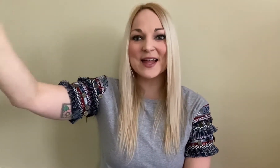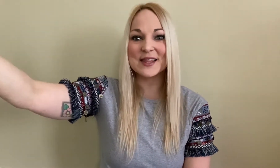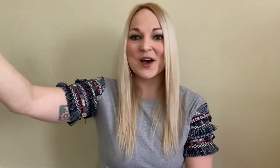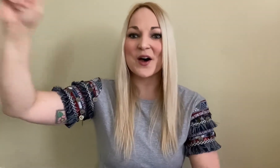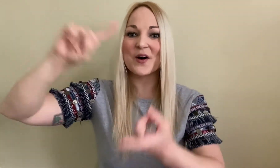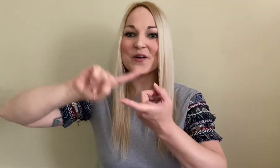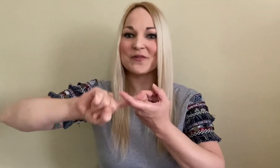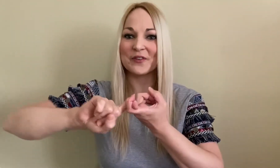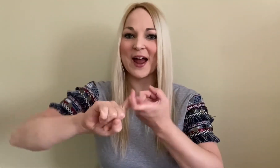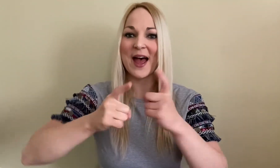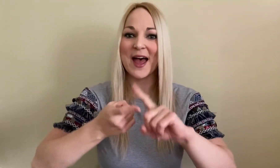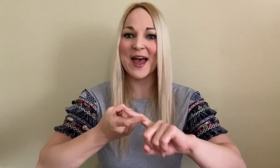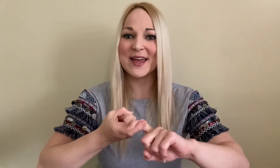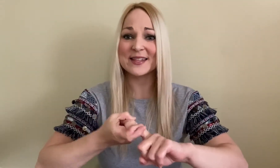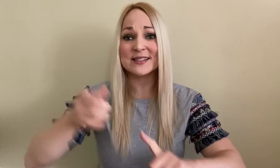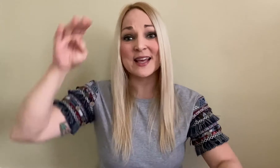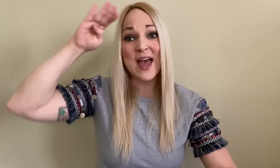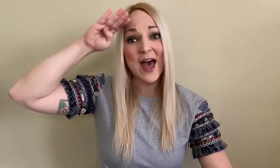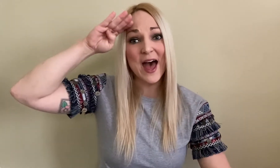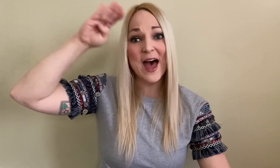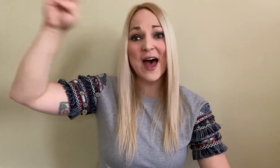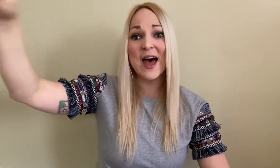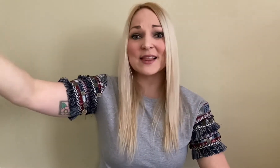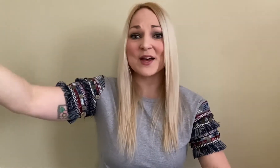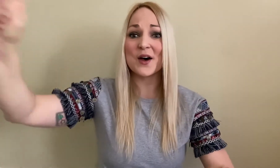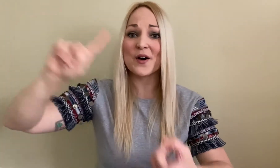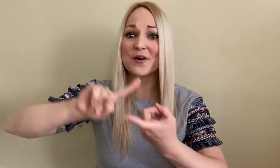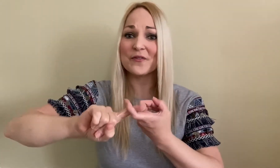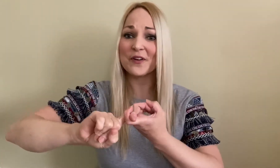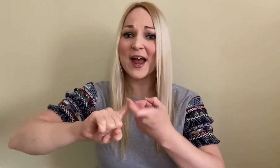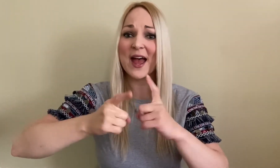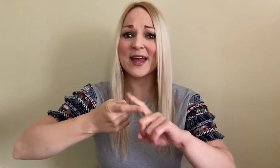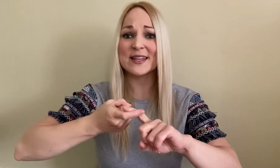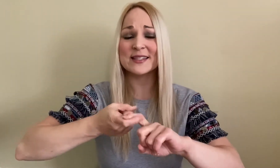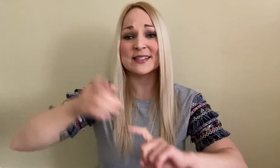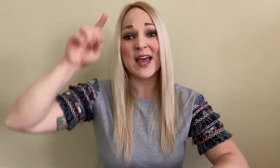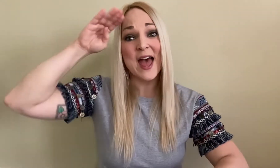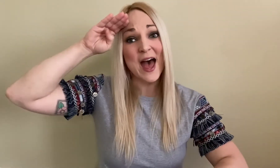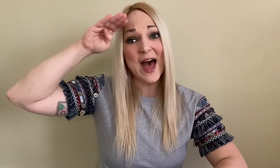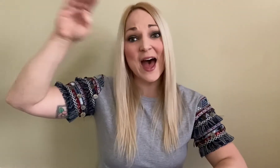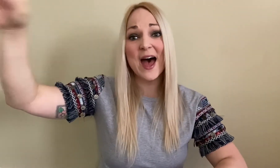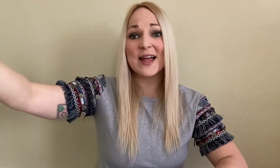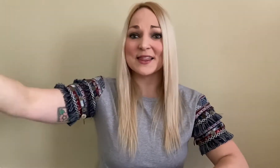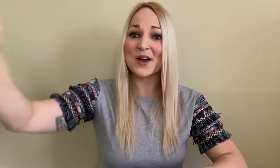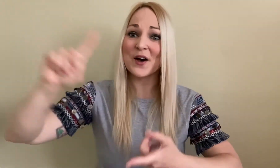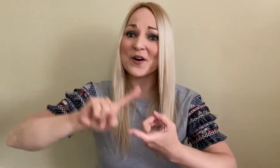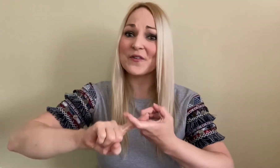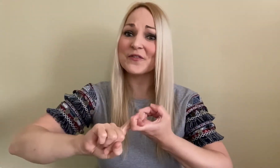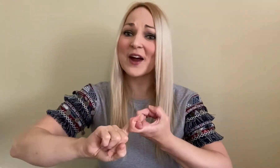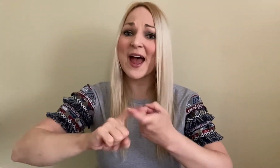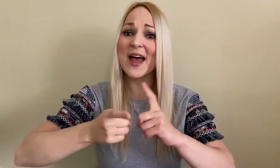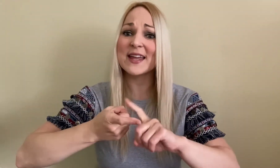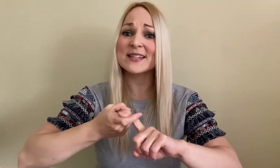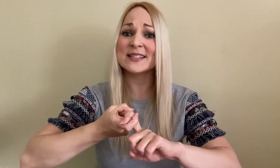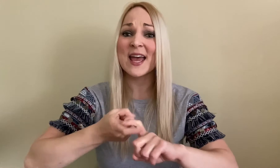Hello, friends. Hello, friends. Hello, friends.